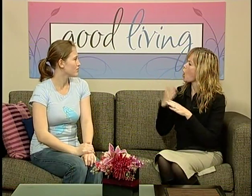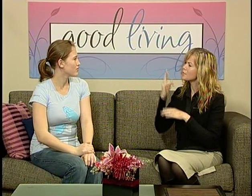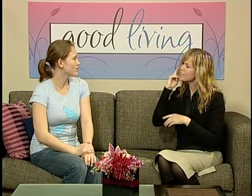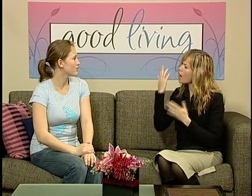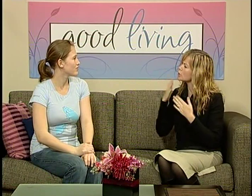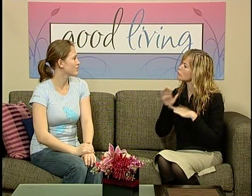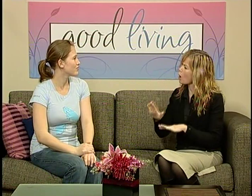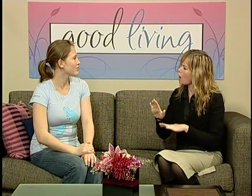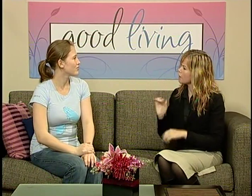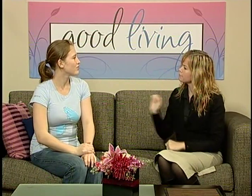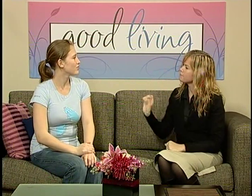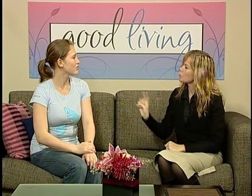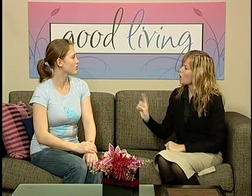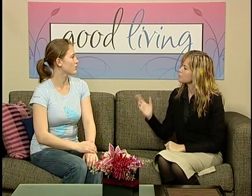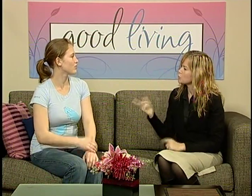Aotearoa?